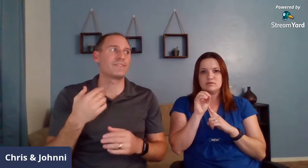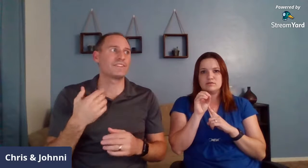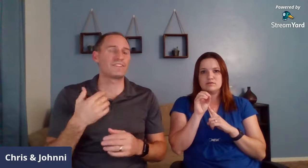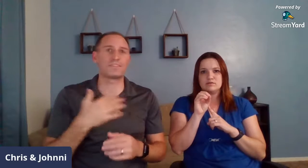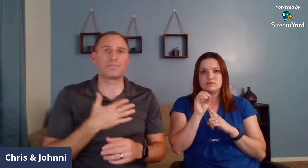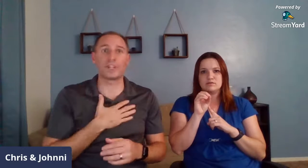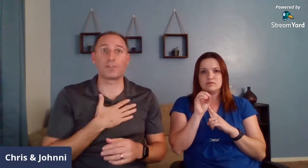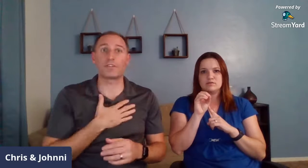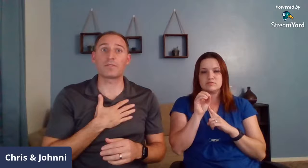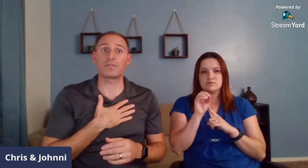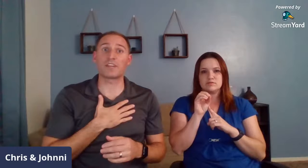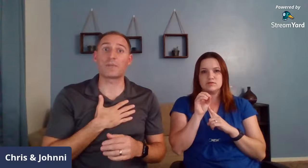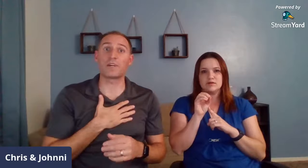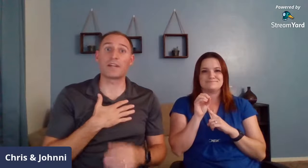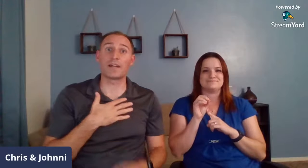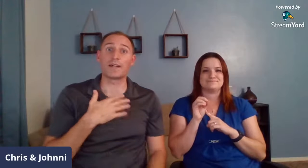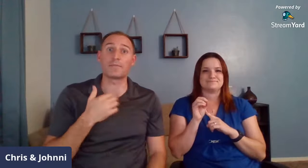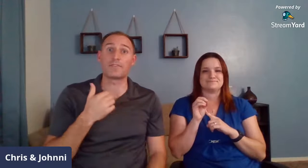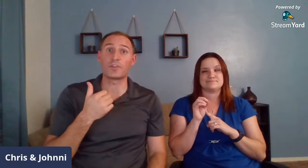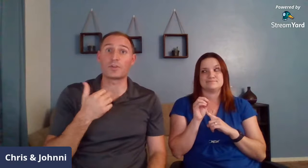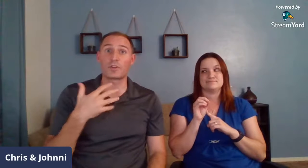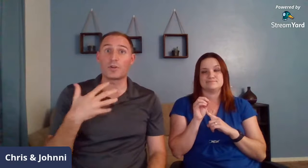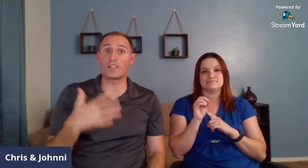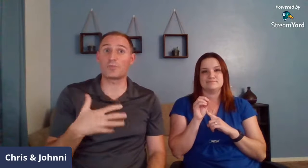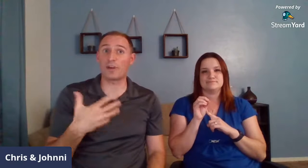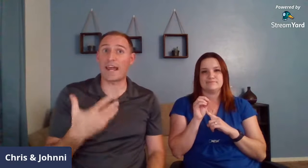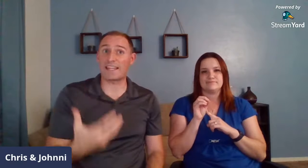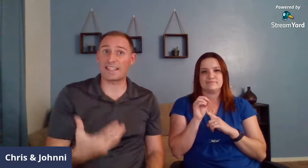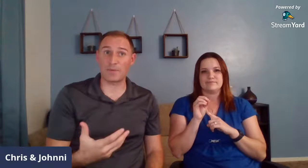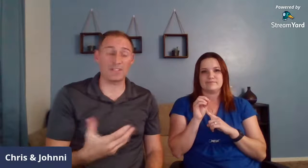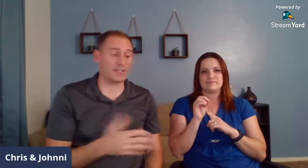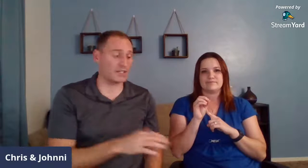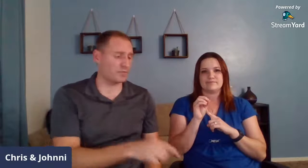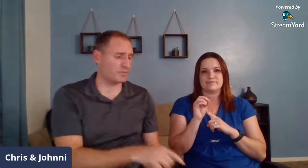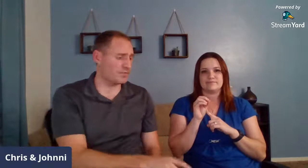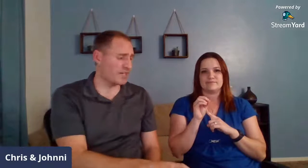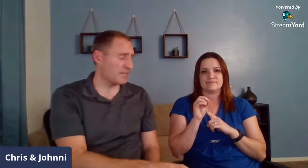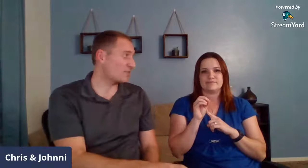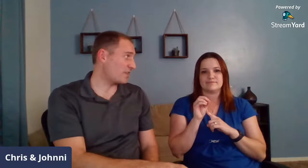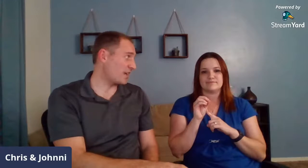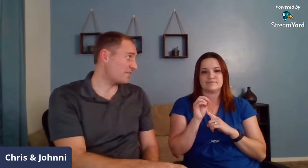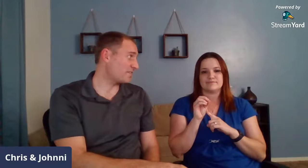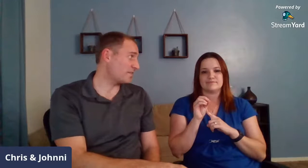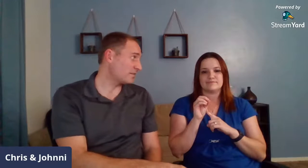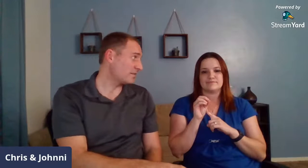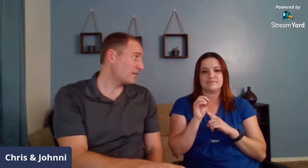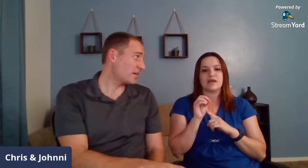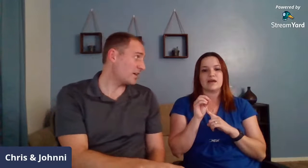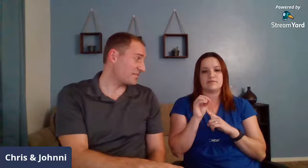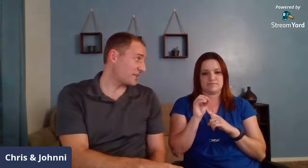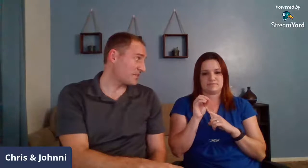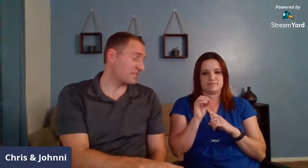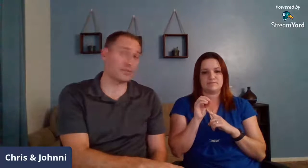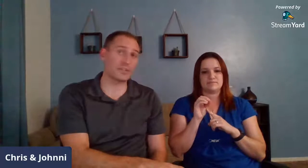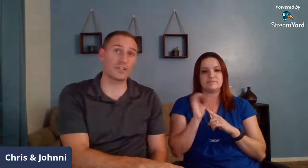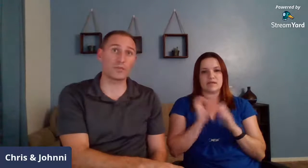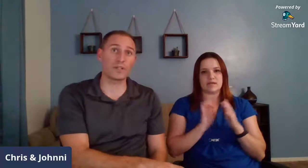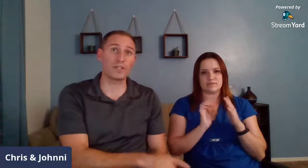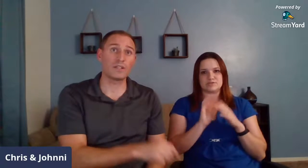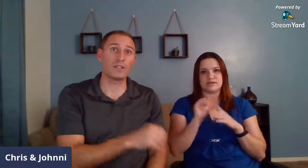This is my nerdy side, but if you are going into more academic, elementary ASL Yeah. concepts is a really good one. Elementary